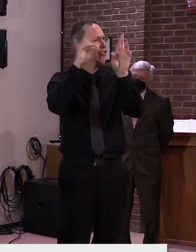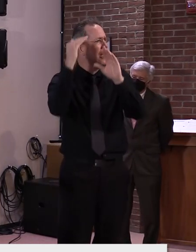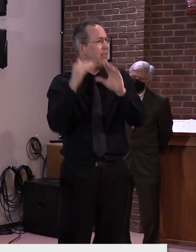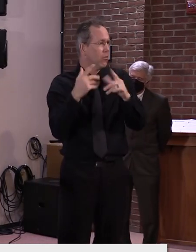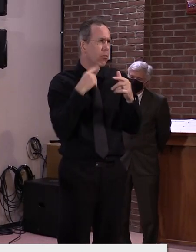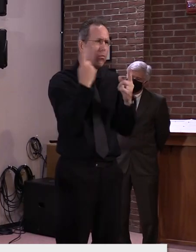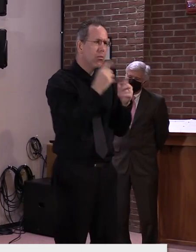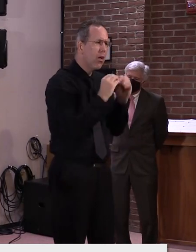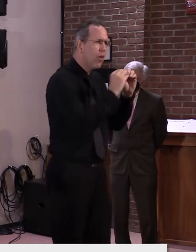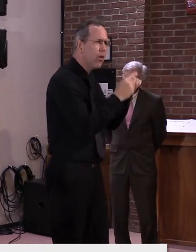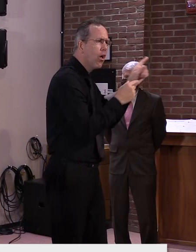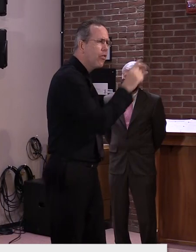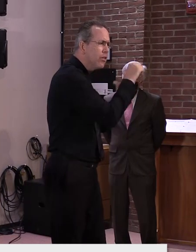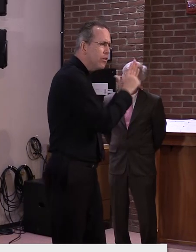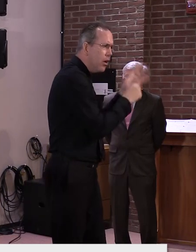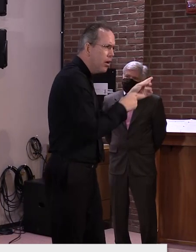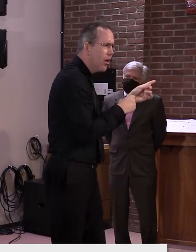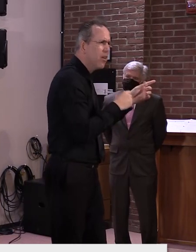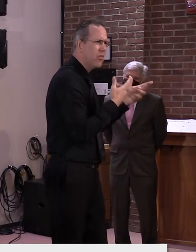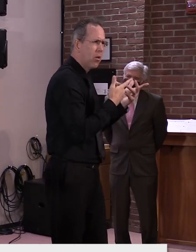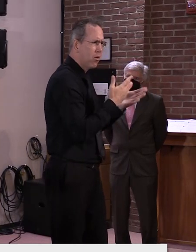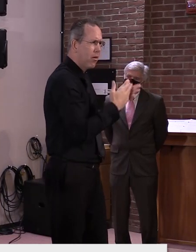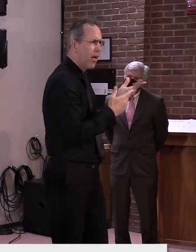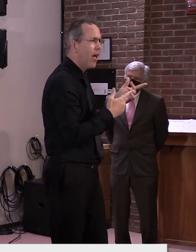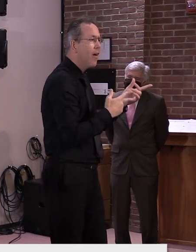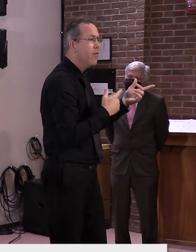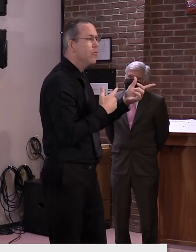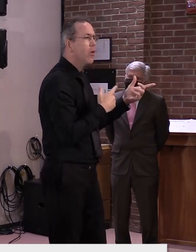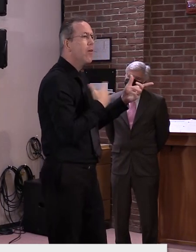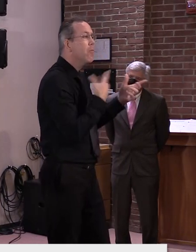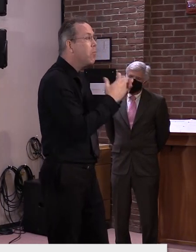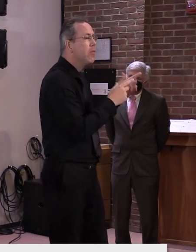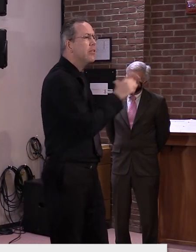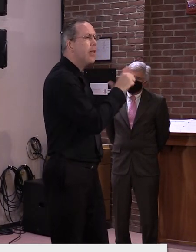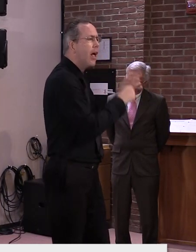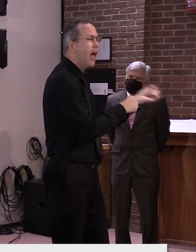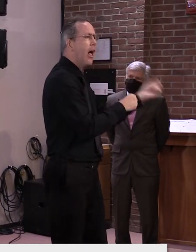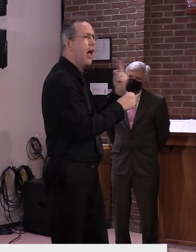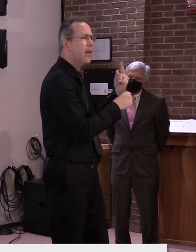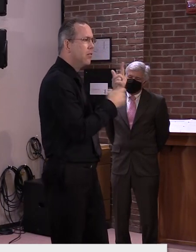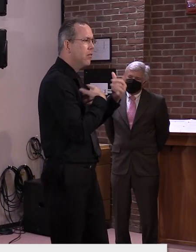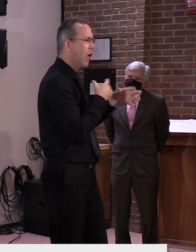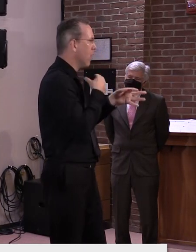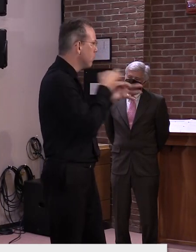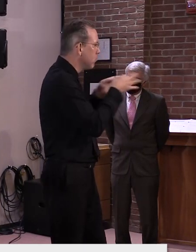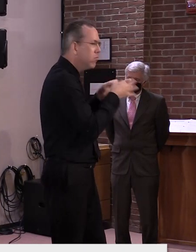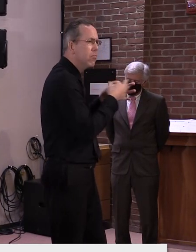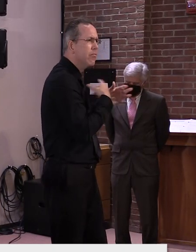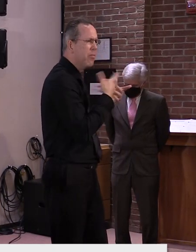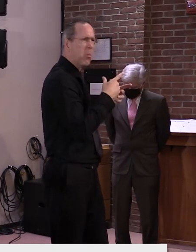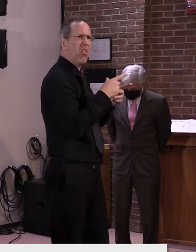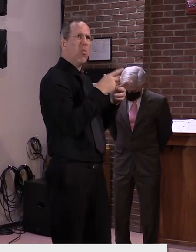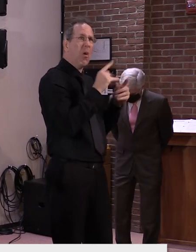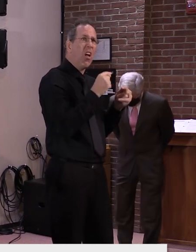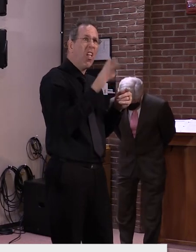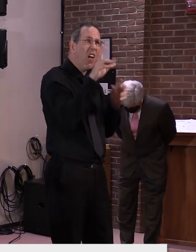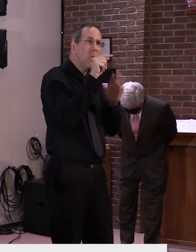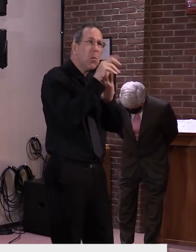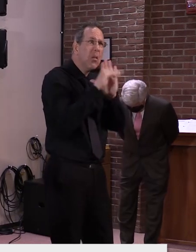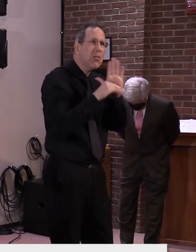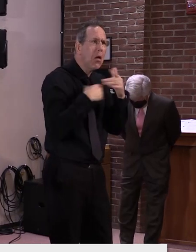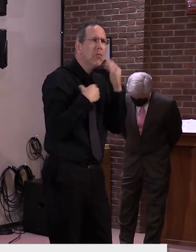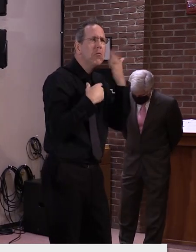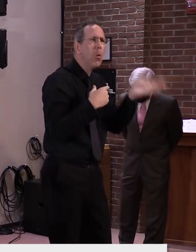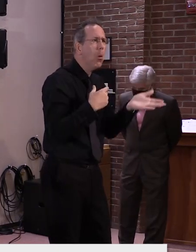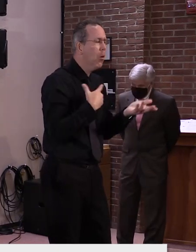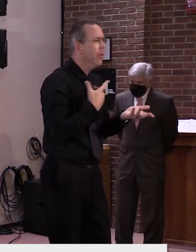So what have you been doing? Yeah, I mean, obviously you can go to our ECCD website, and that'll give you all